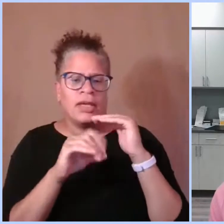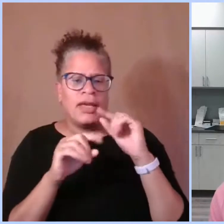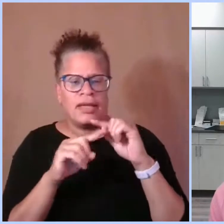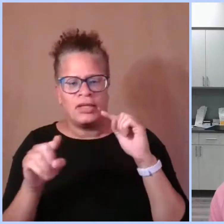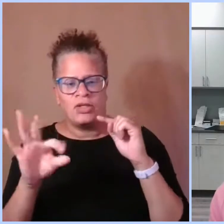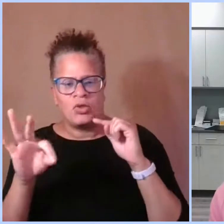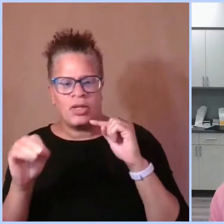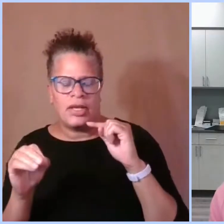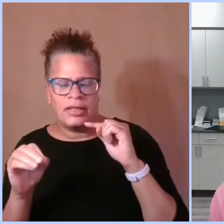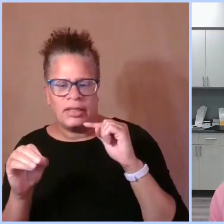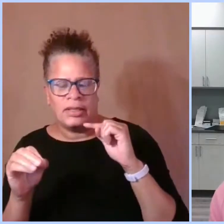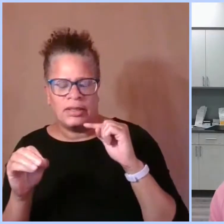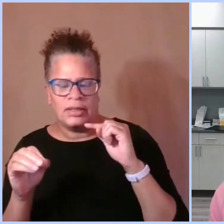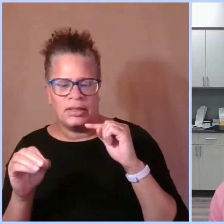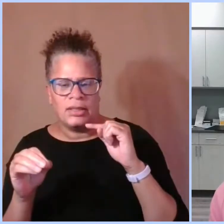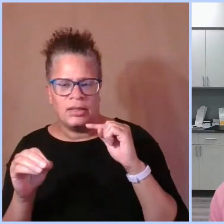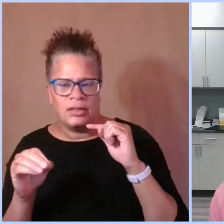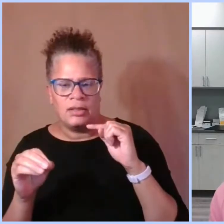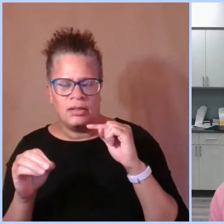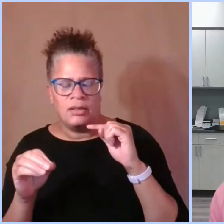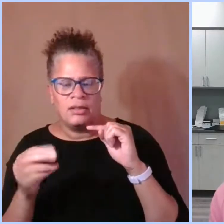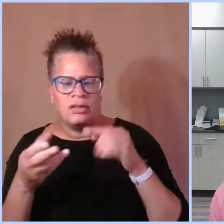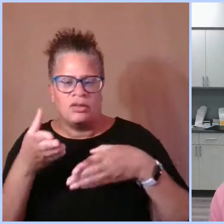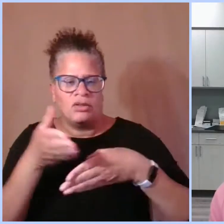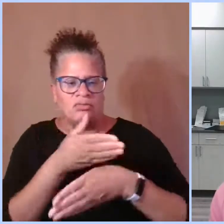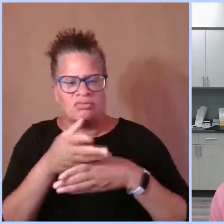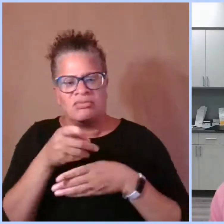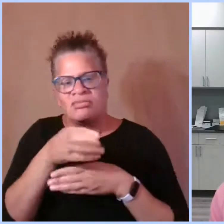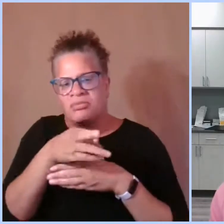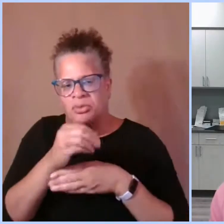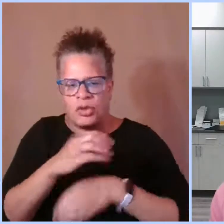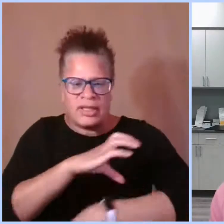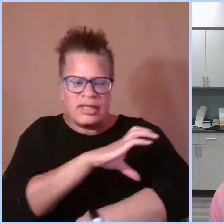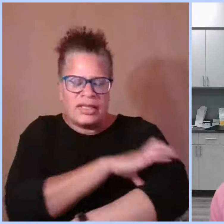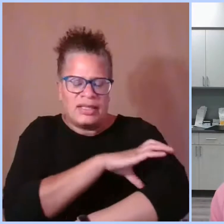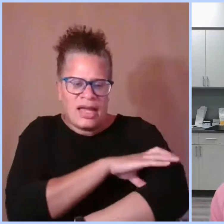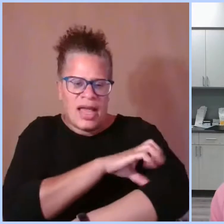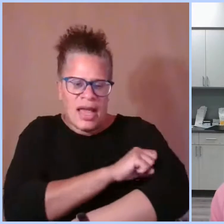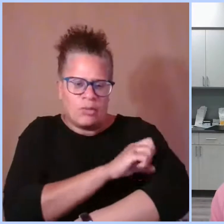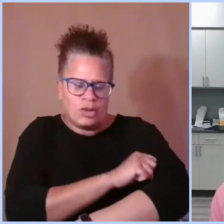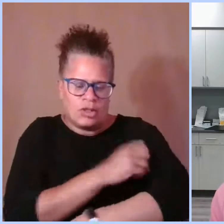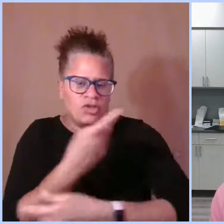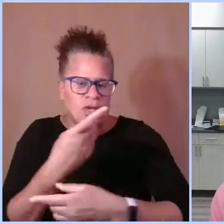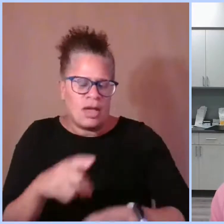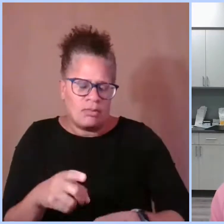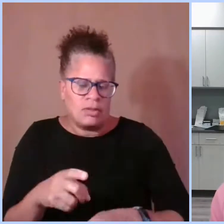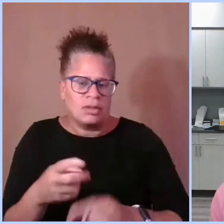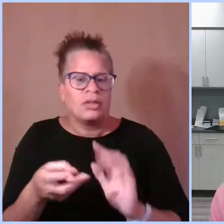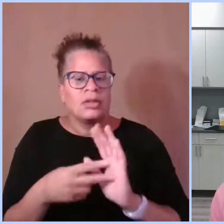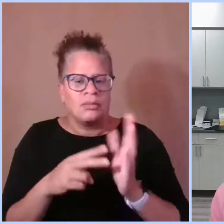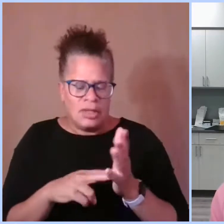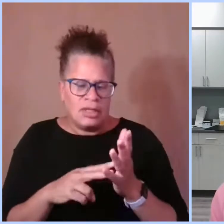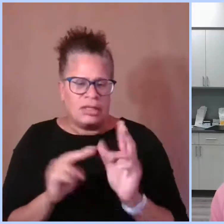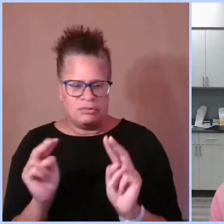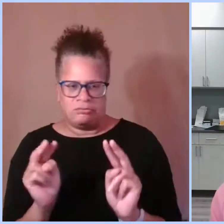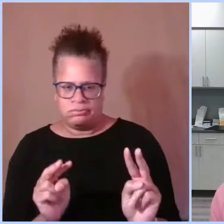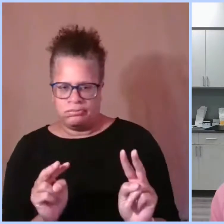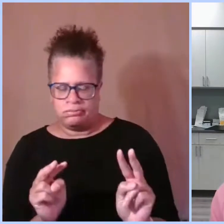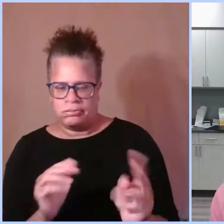90 diastolic, you're kind of in that pre-hypertension range where it should be